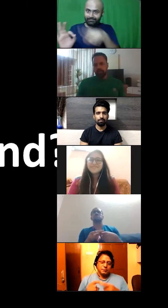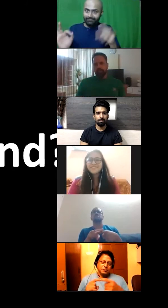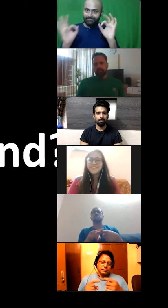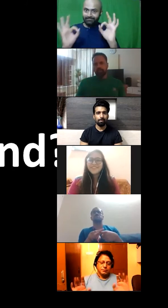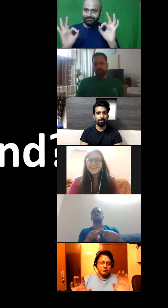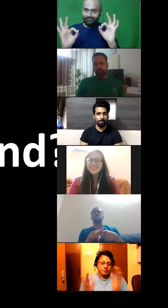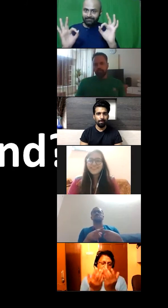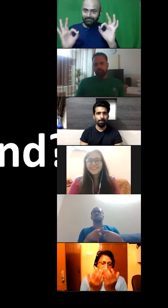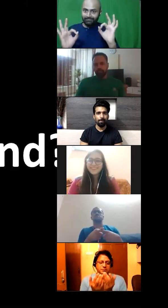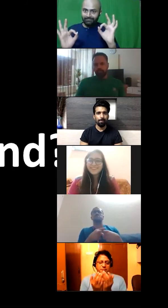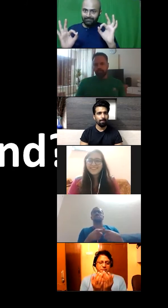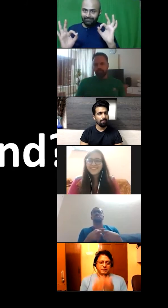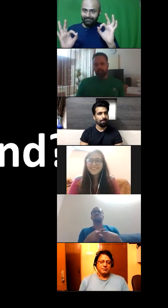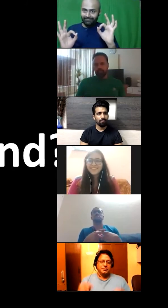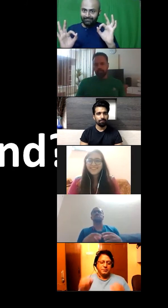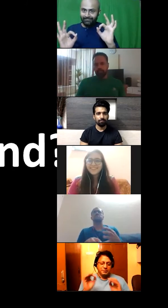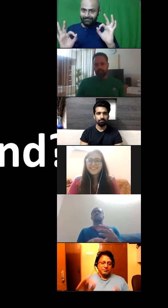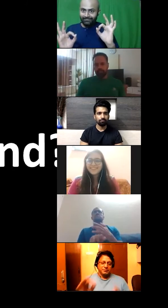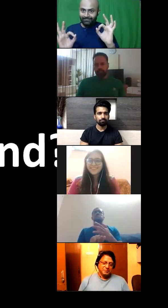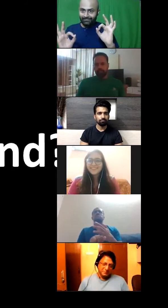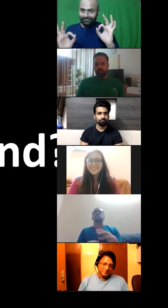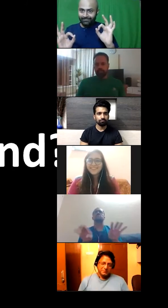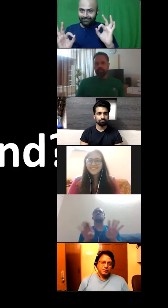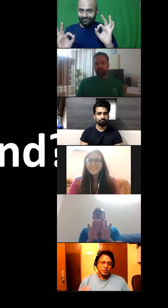So your Saturday and Sunday were good.